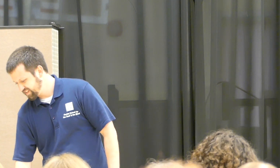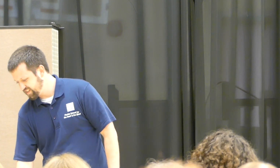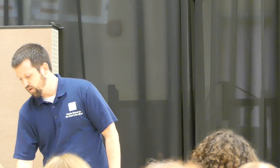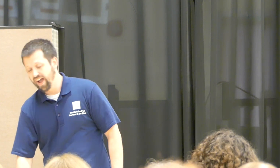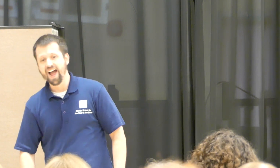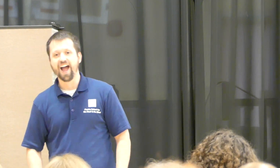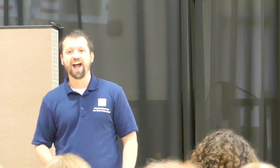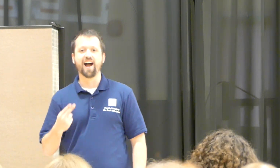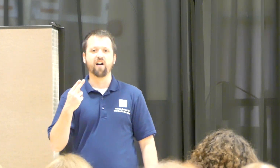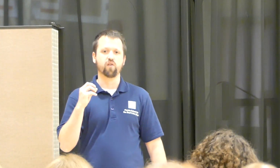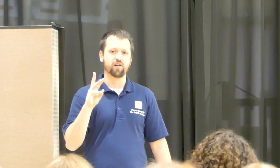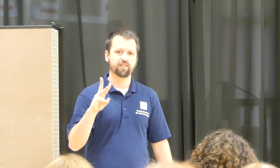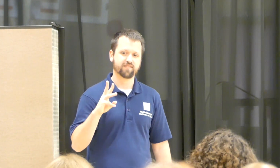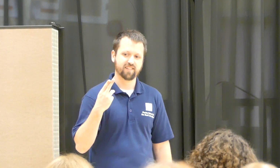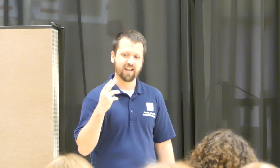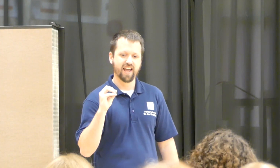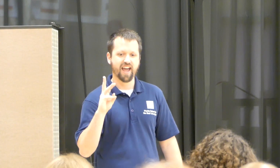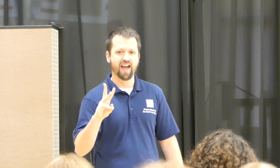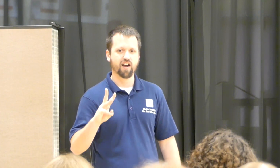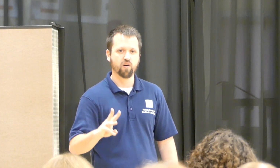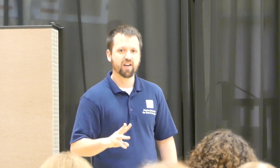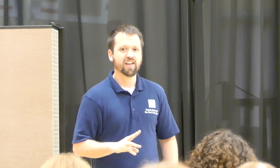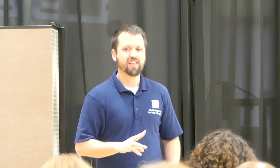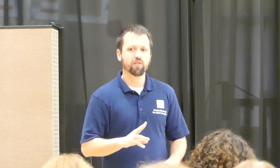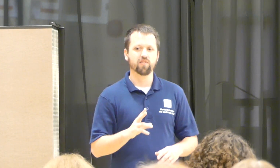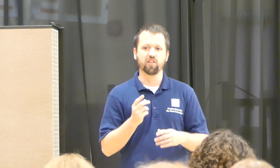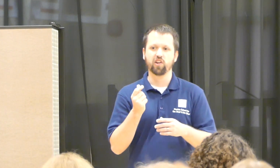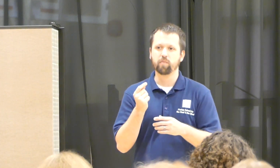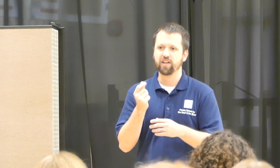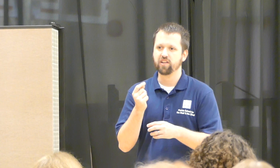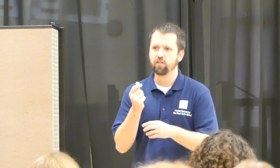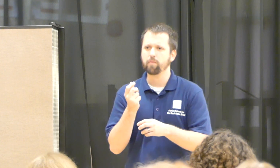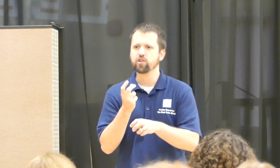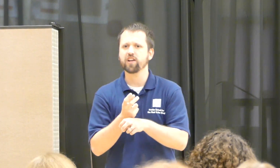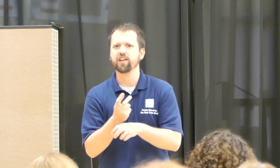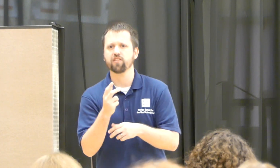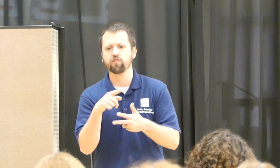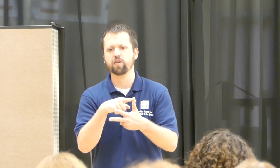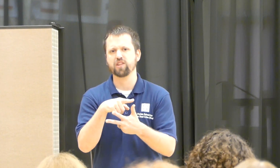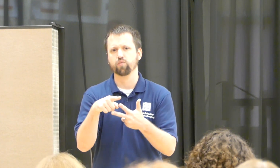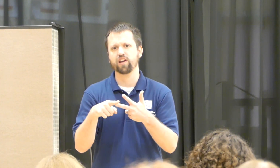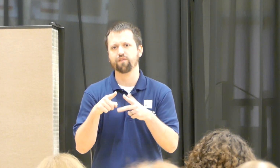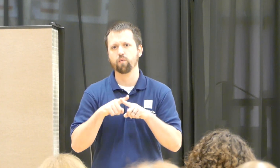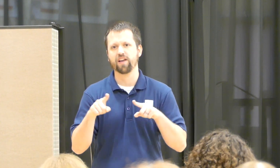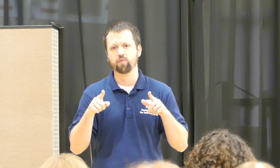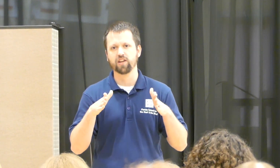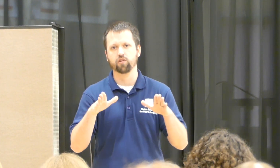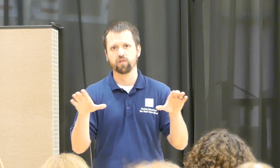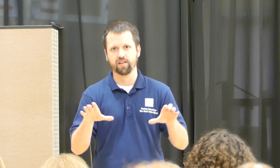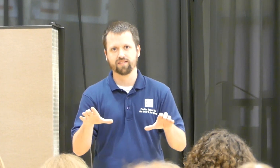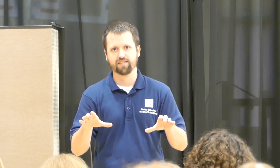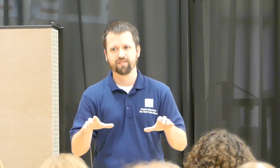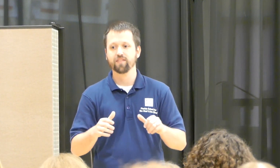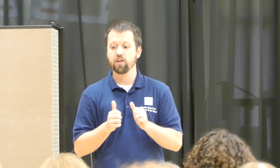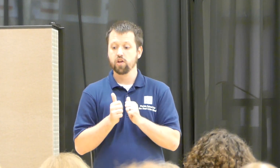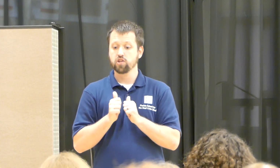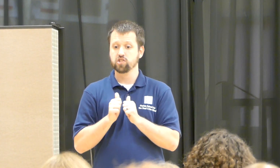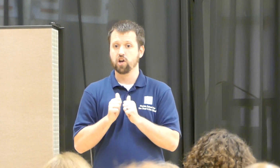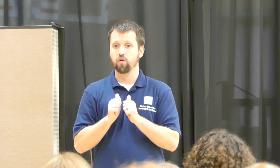So, how? This one's a little bit tricky because there's going to be 3 different ways we can do this. So the